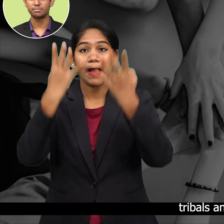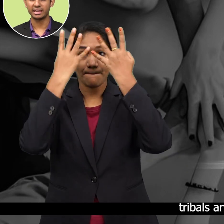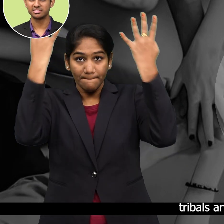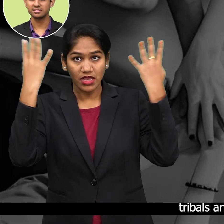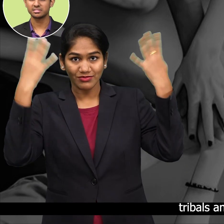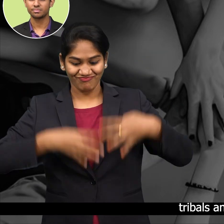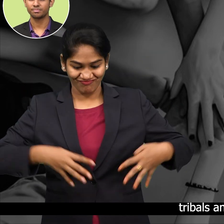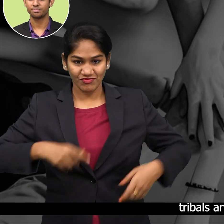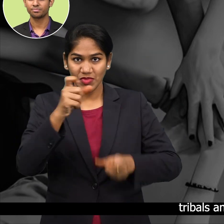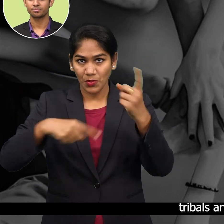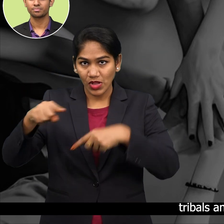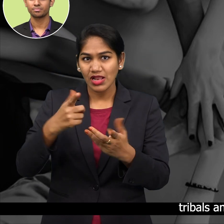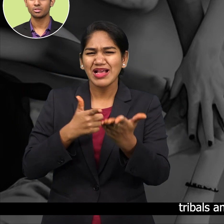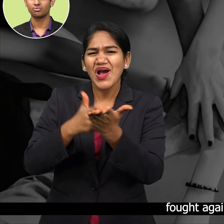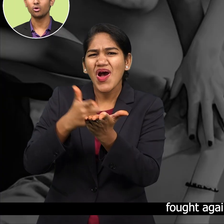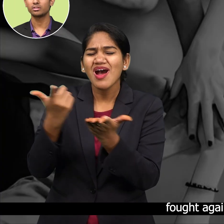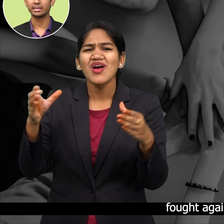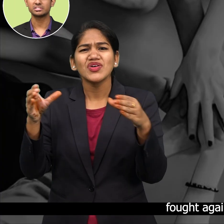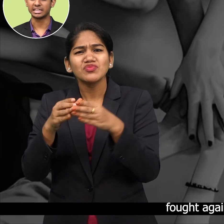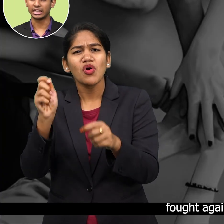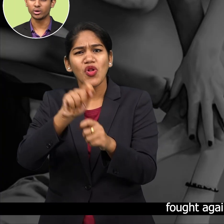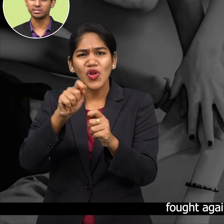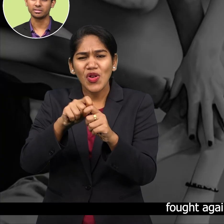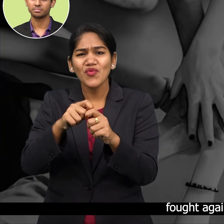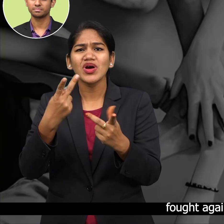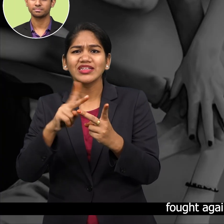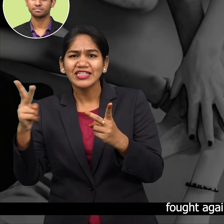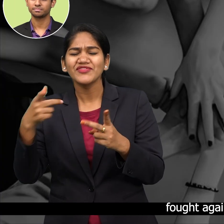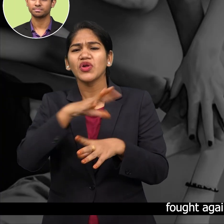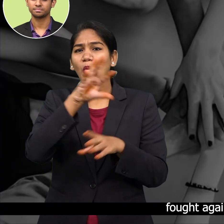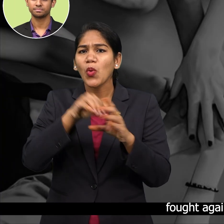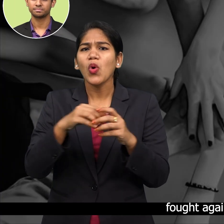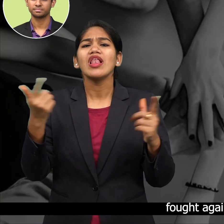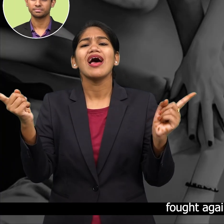tribals and peasants fought against inequality.